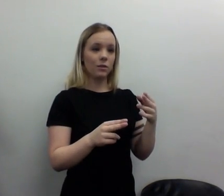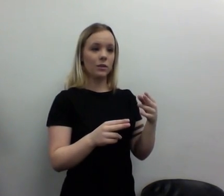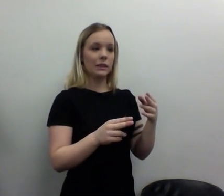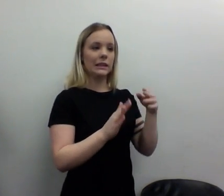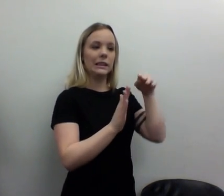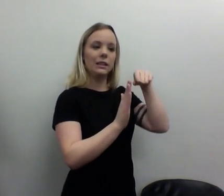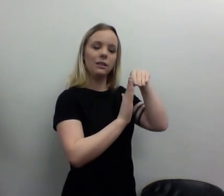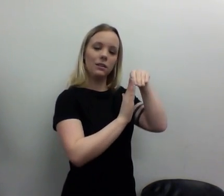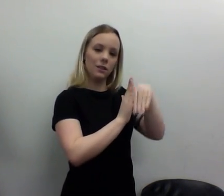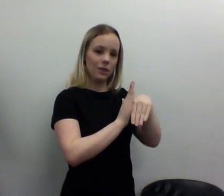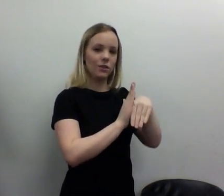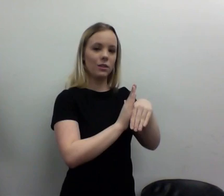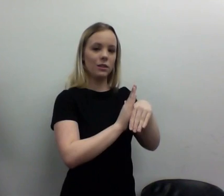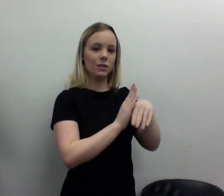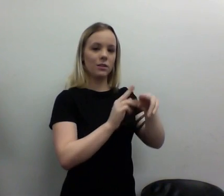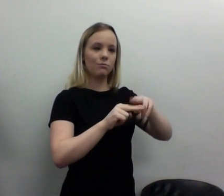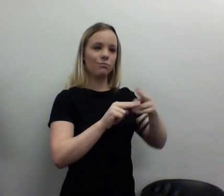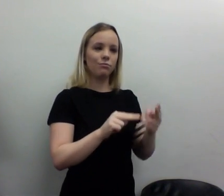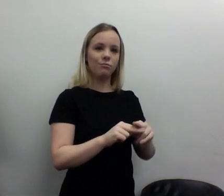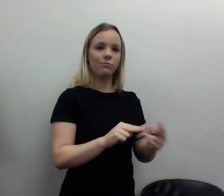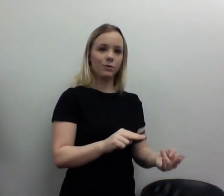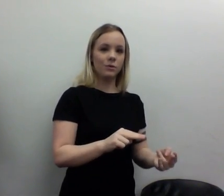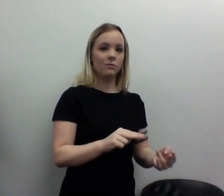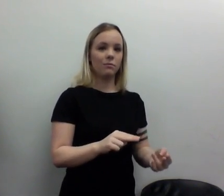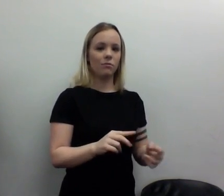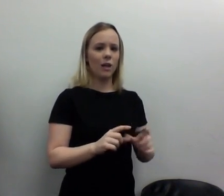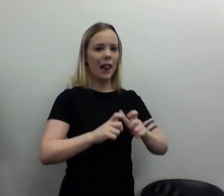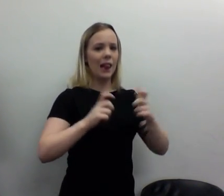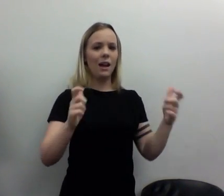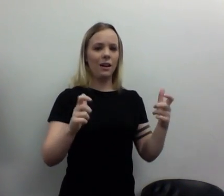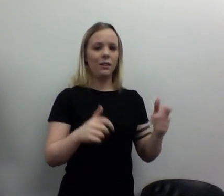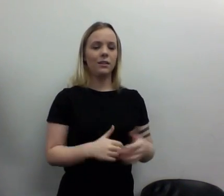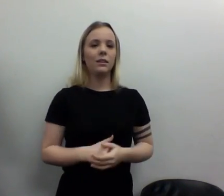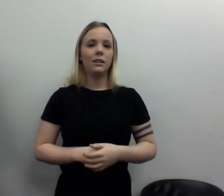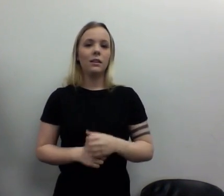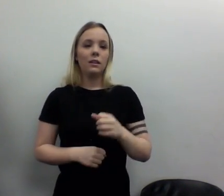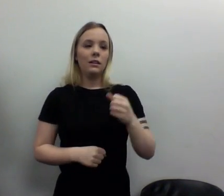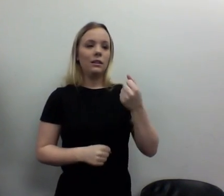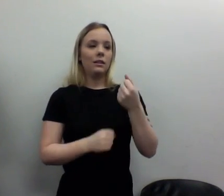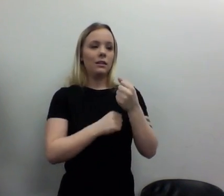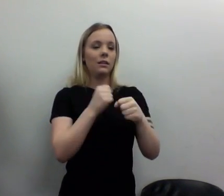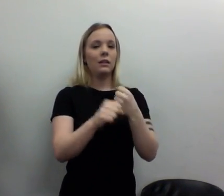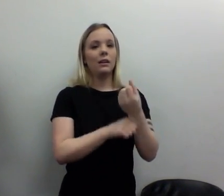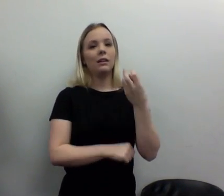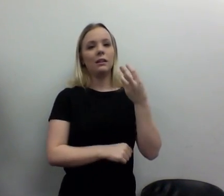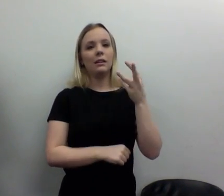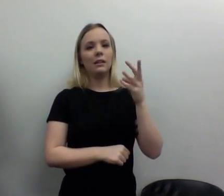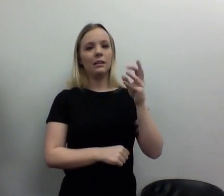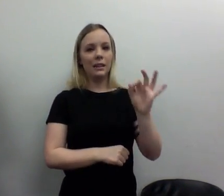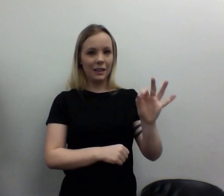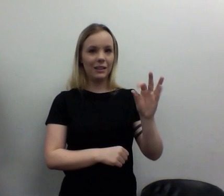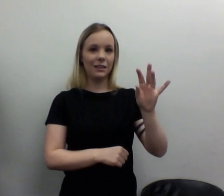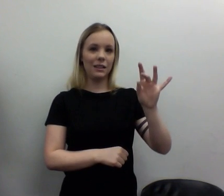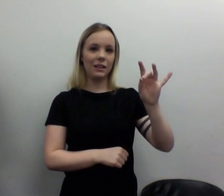decline. In 1986, the black female rate was 1/2 of what it had been in